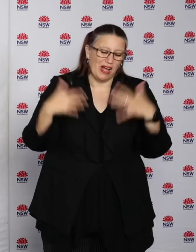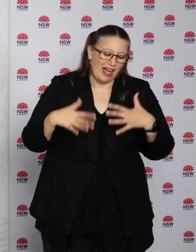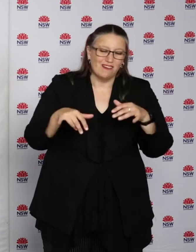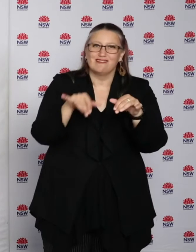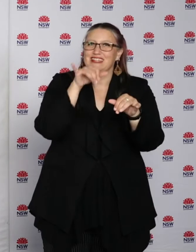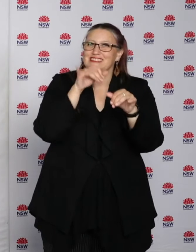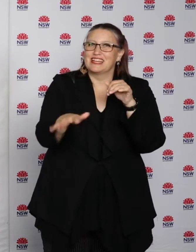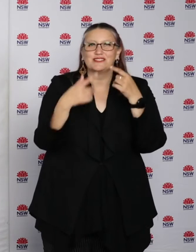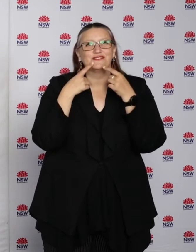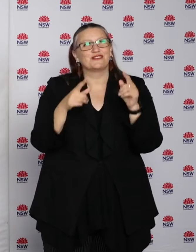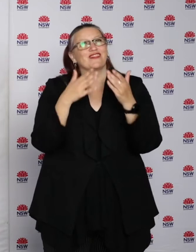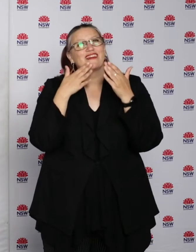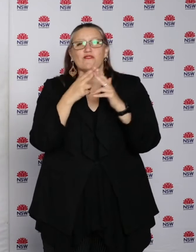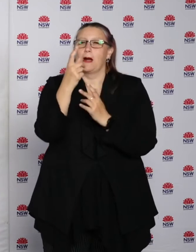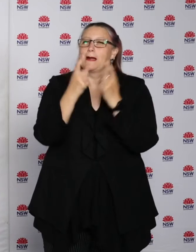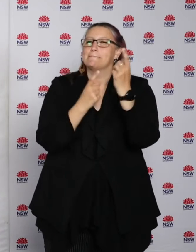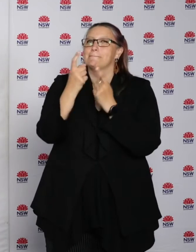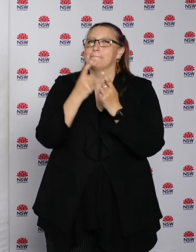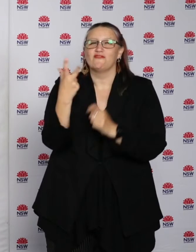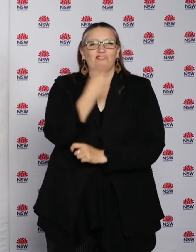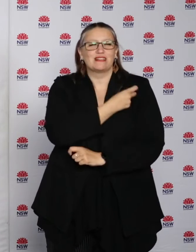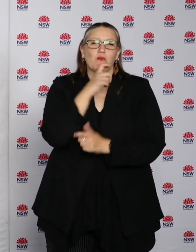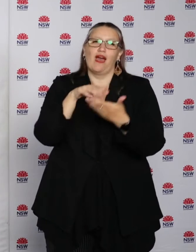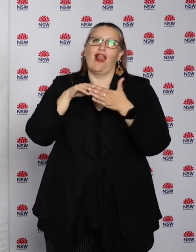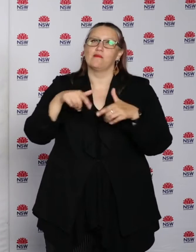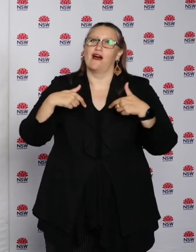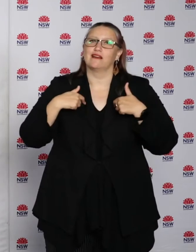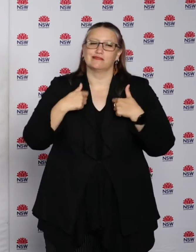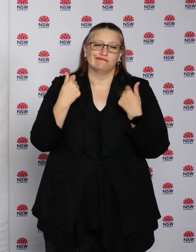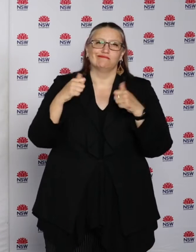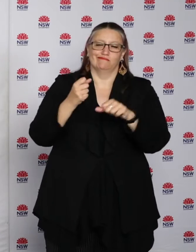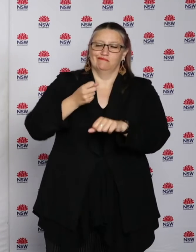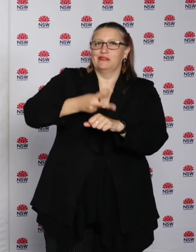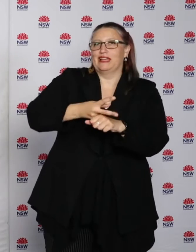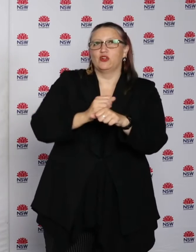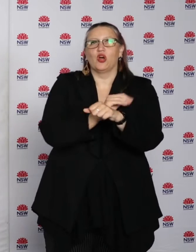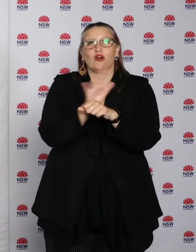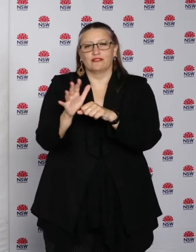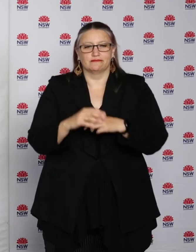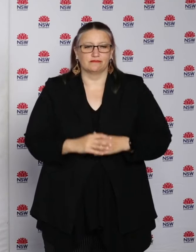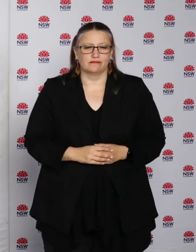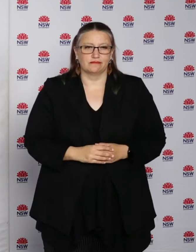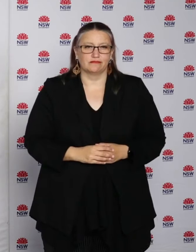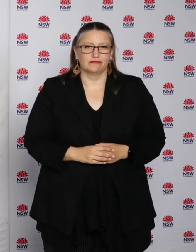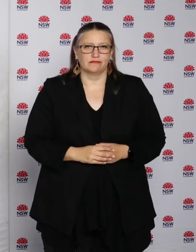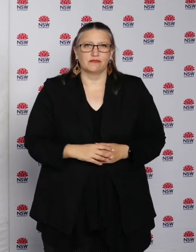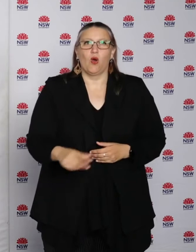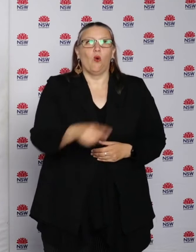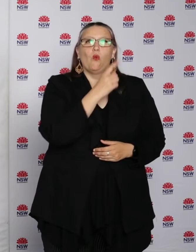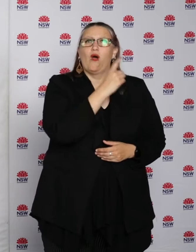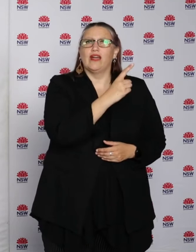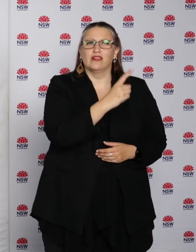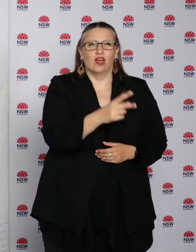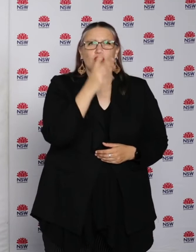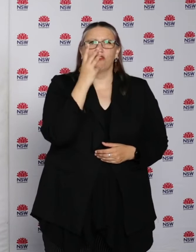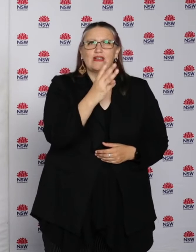this epidemic. Regarding cases in hospital, there are currently 1,219